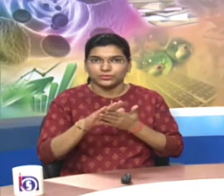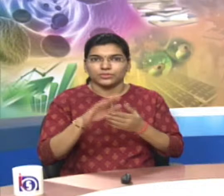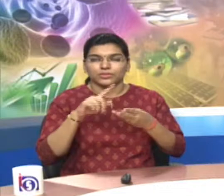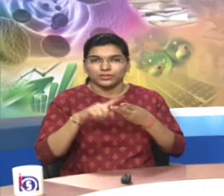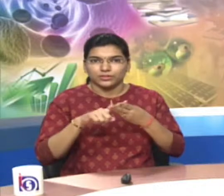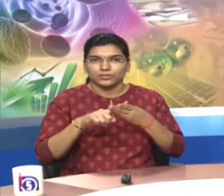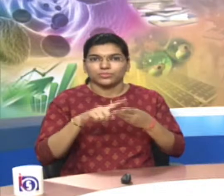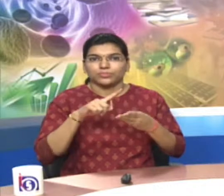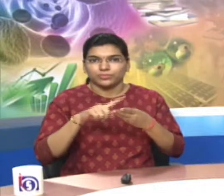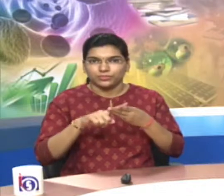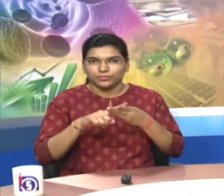worksheets.